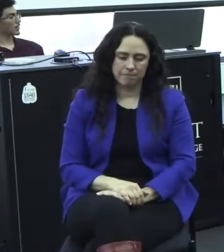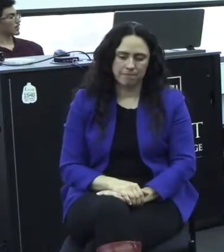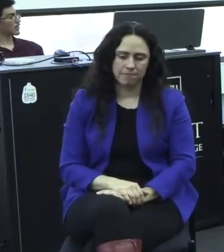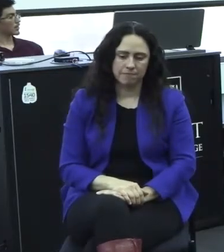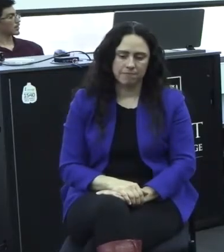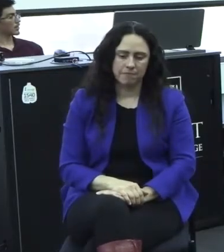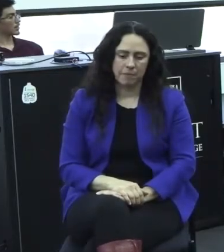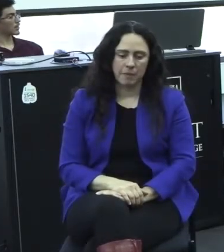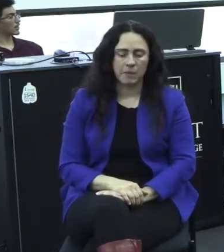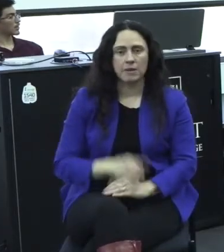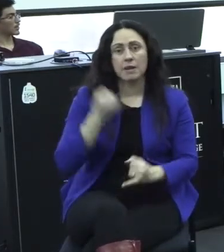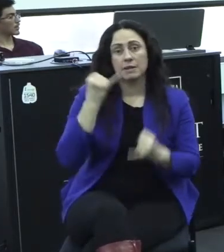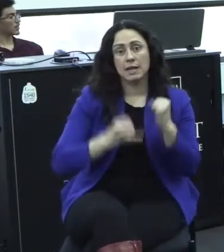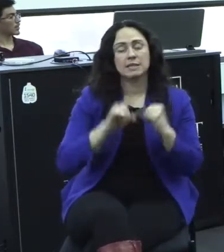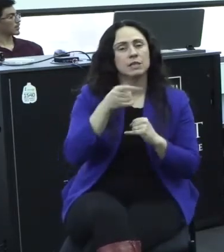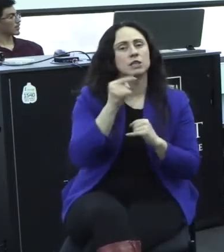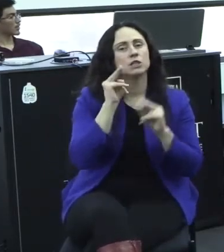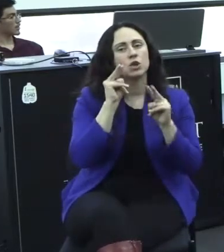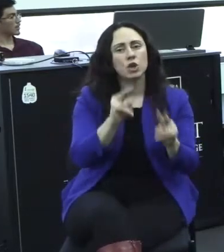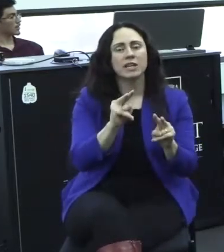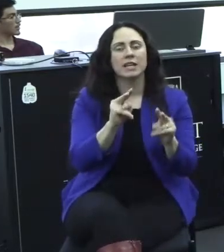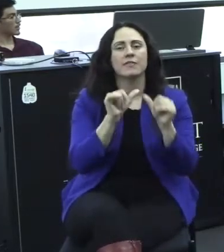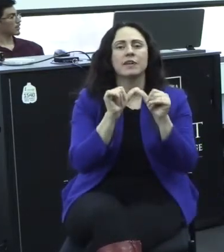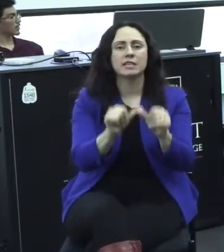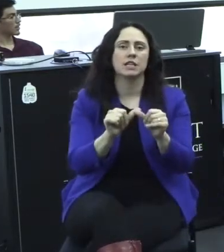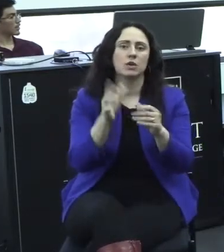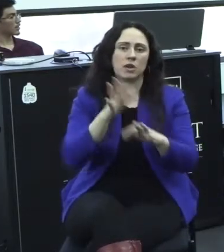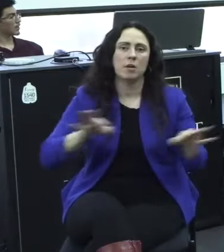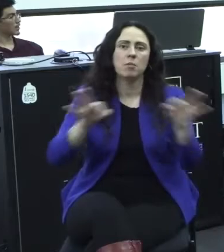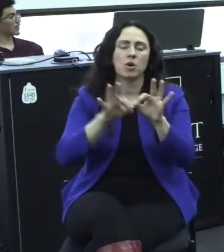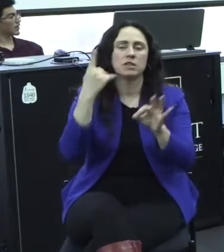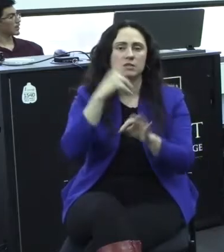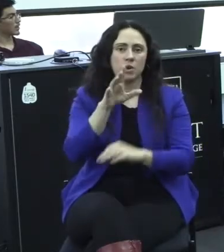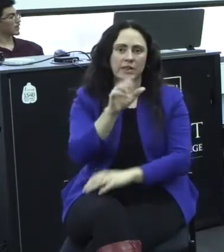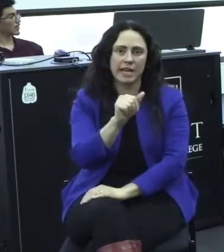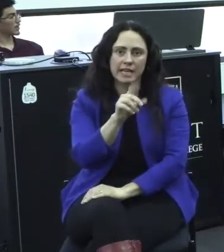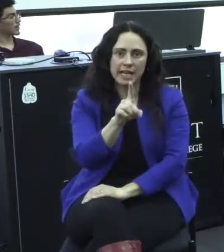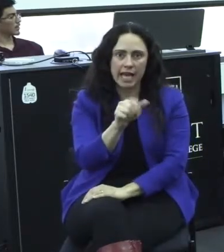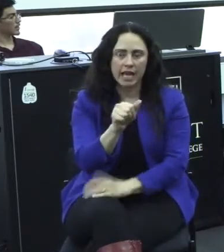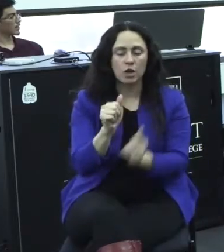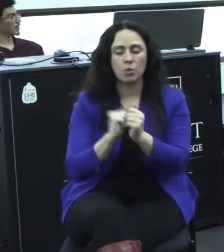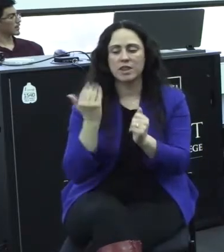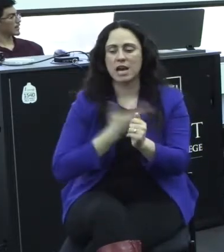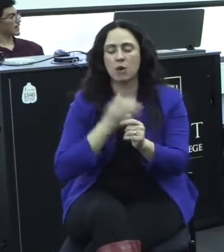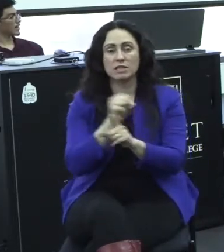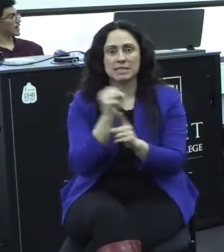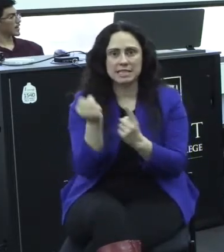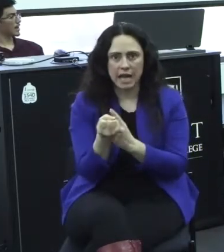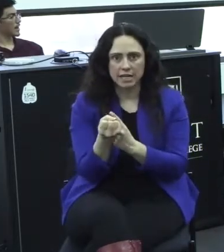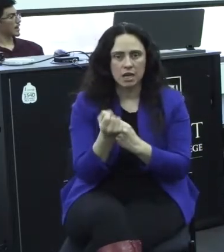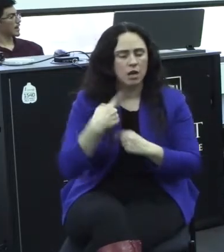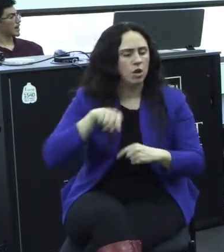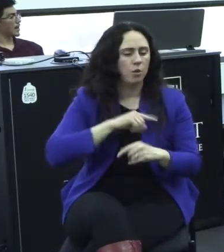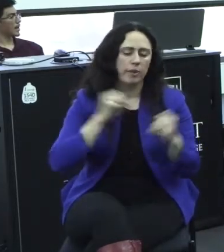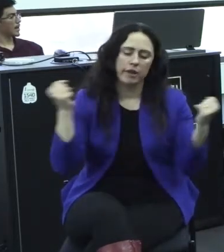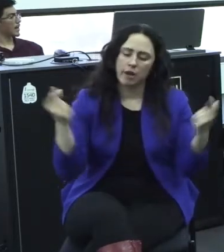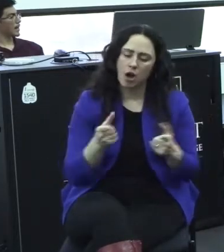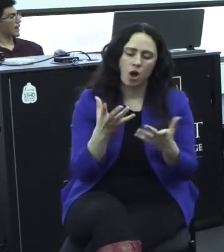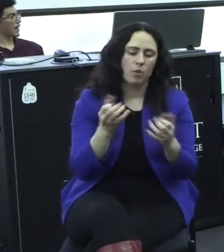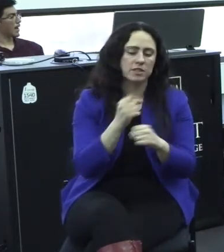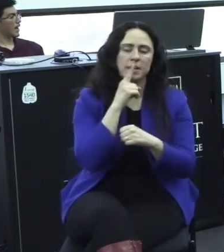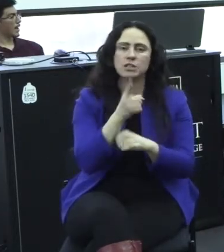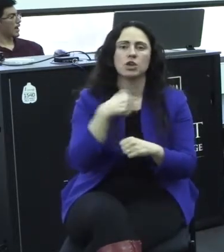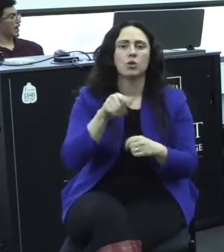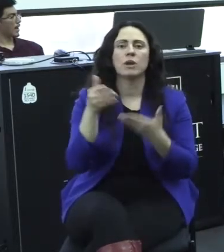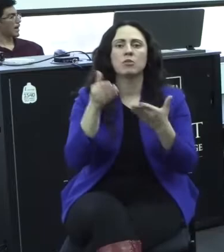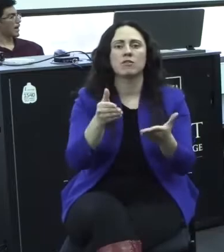And then lastly, just looking at the continued importance of the ADA in our society, we all want to make sure that we